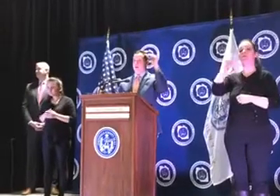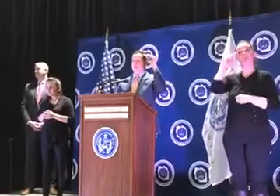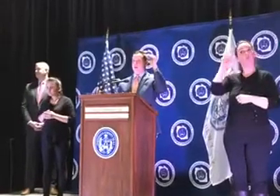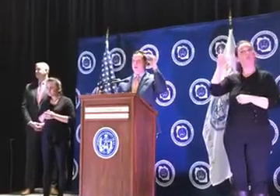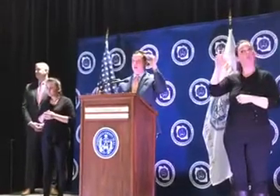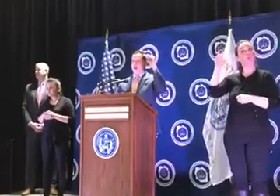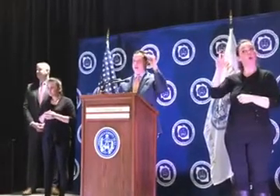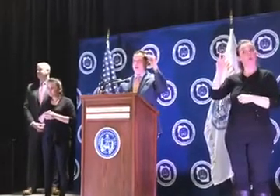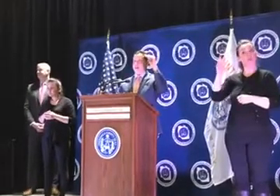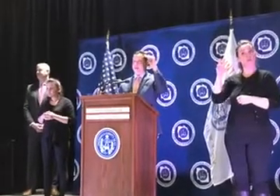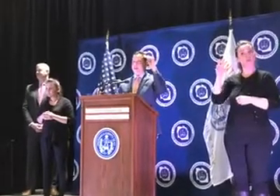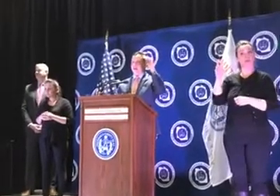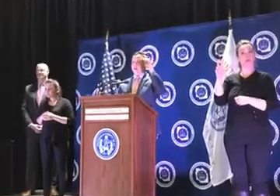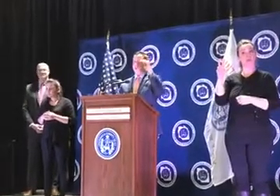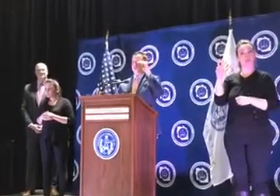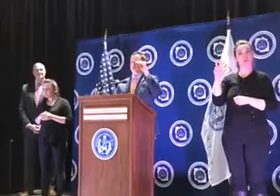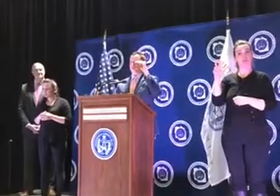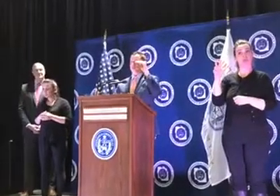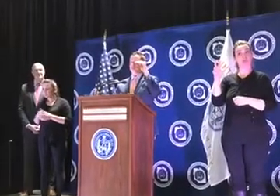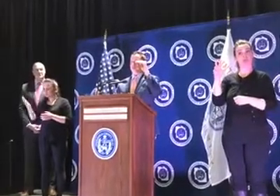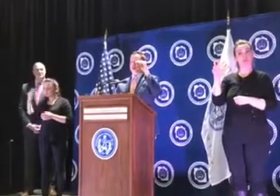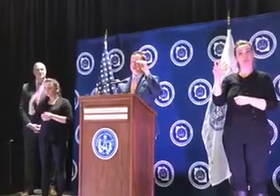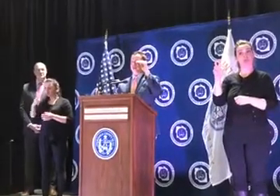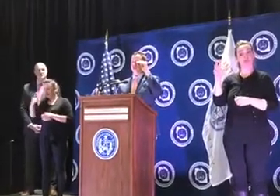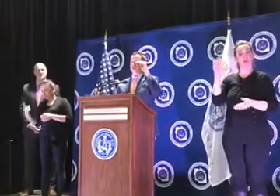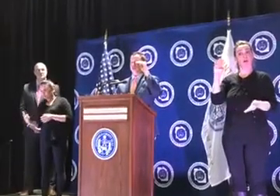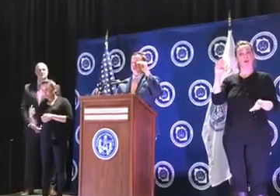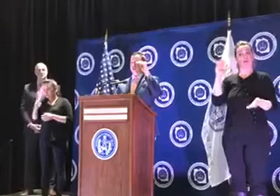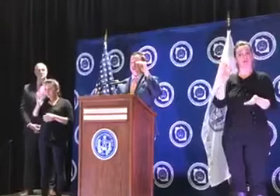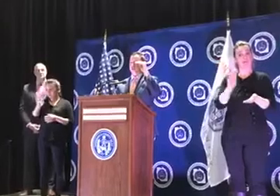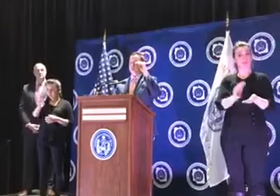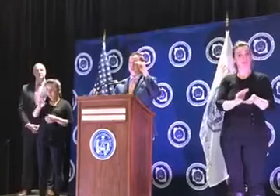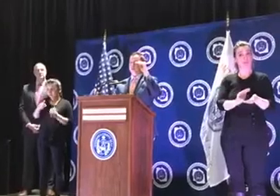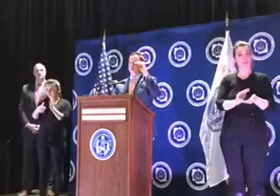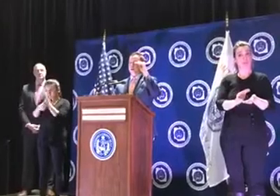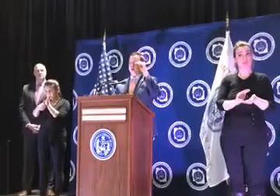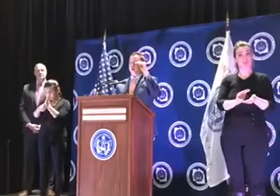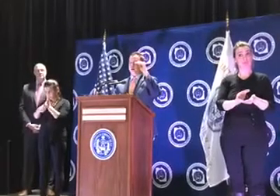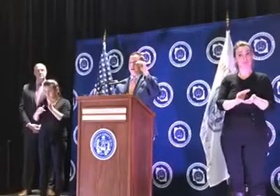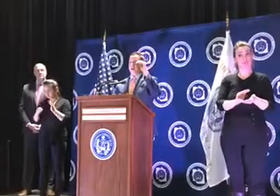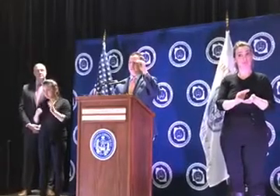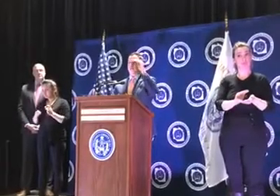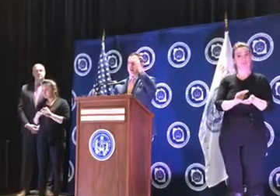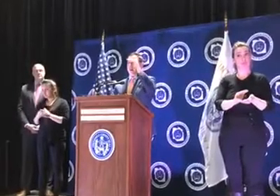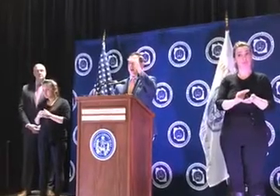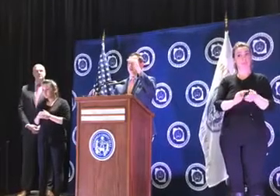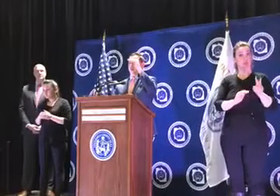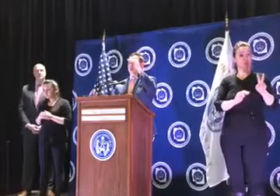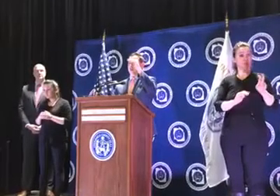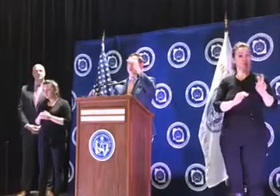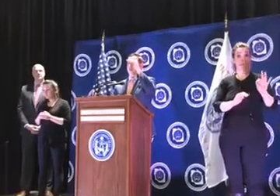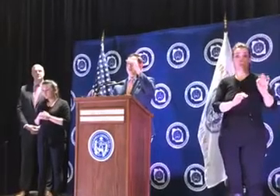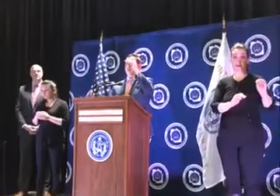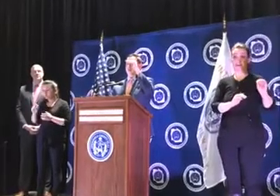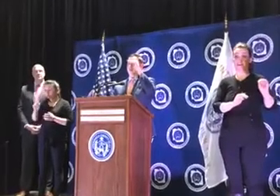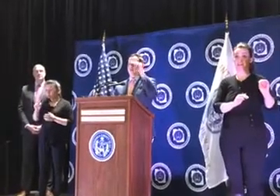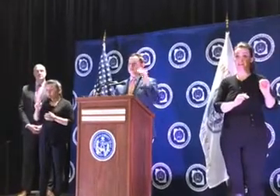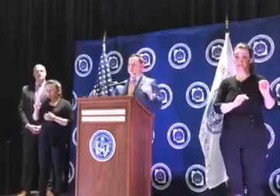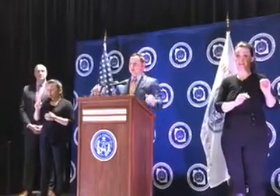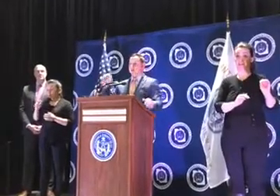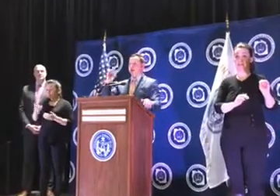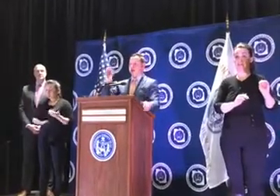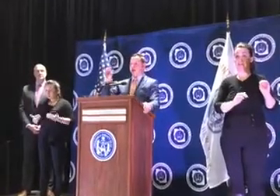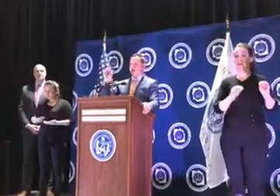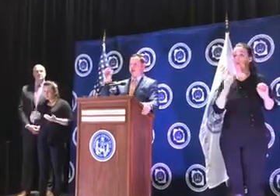on Wednesday down to high 2s on Thursday, and then Friday was about